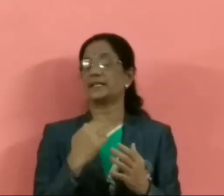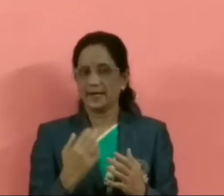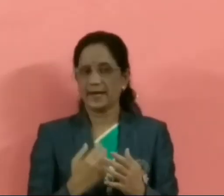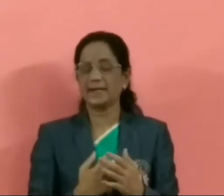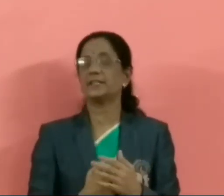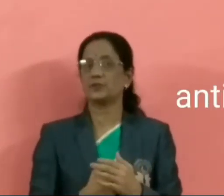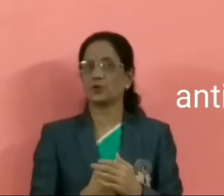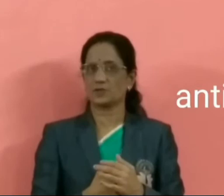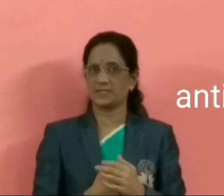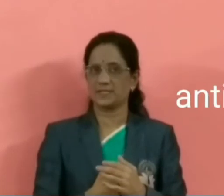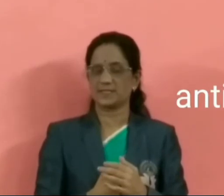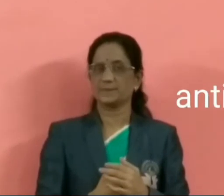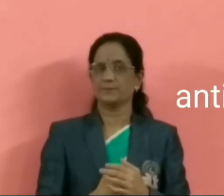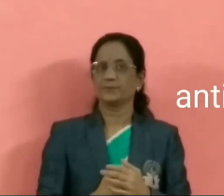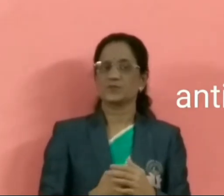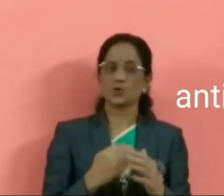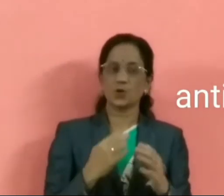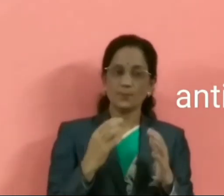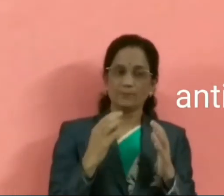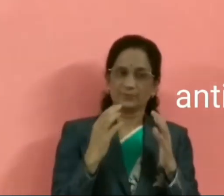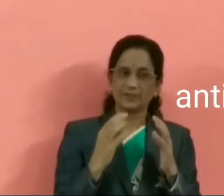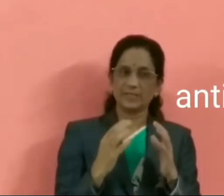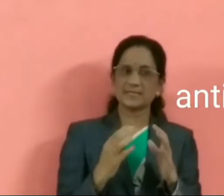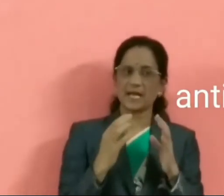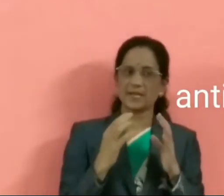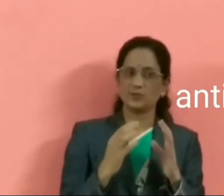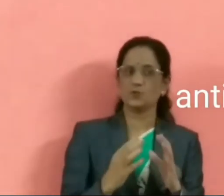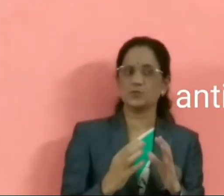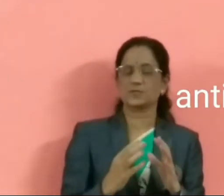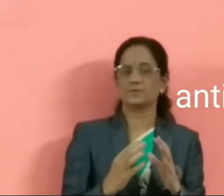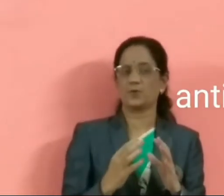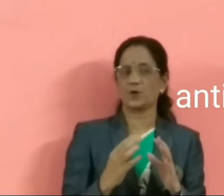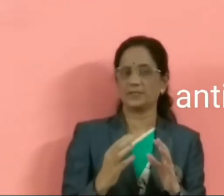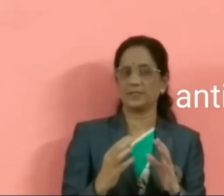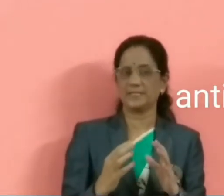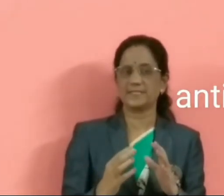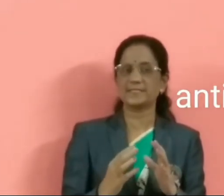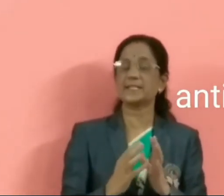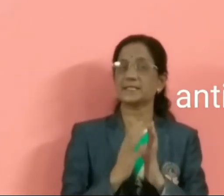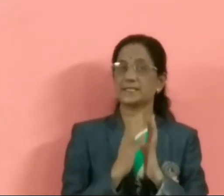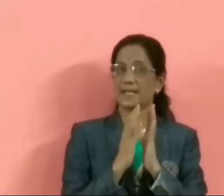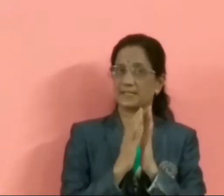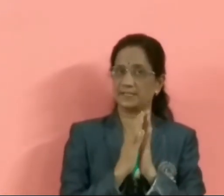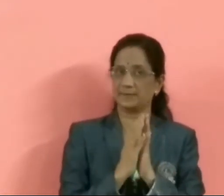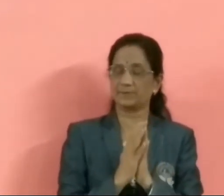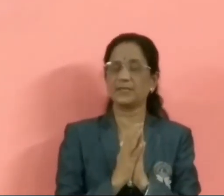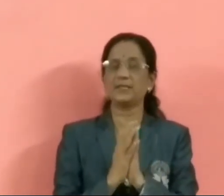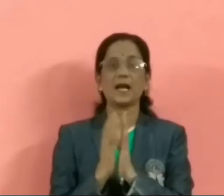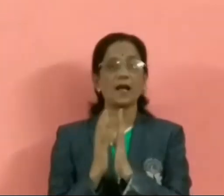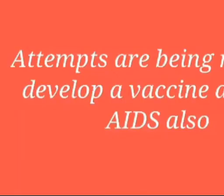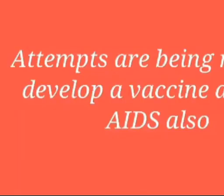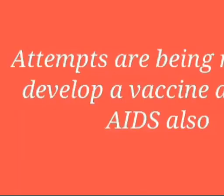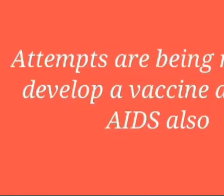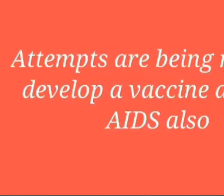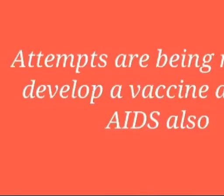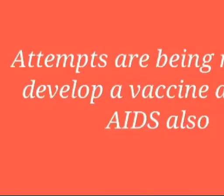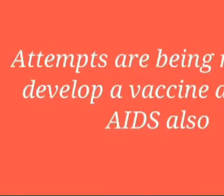the antitoxins. So these are used for the diseases like diphtheria and